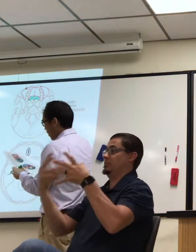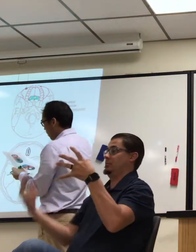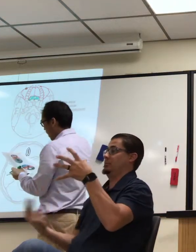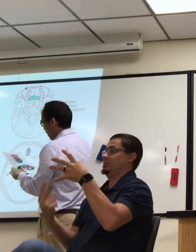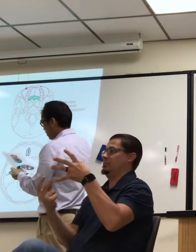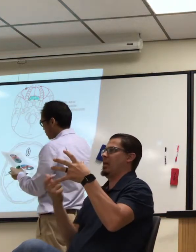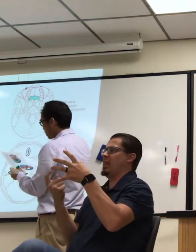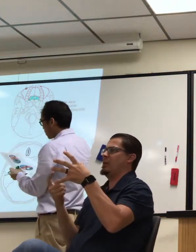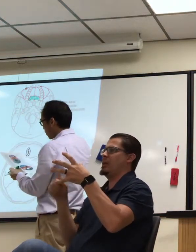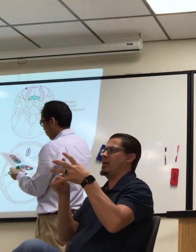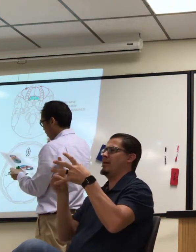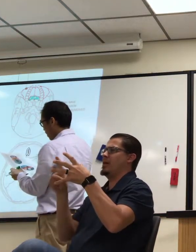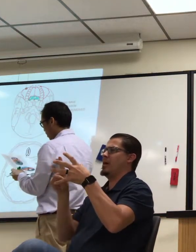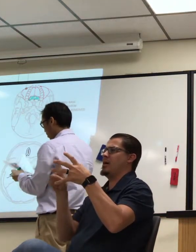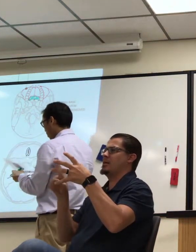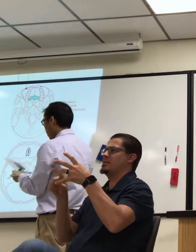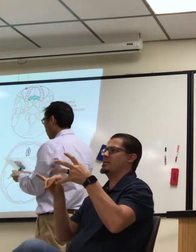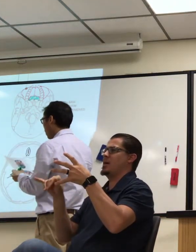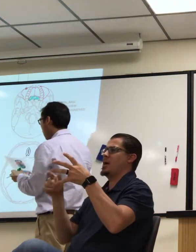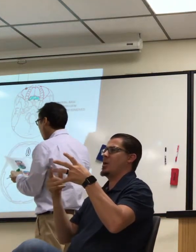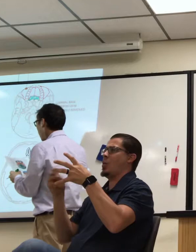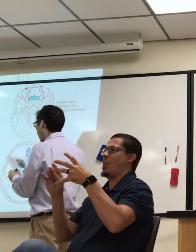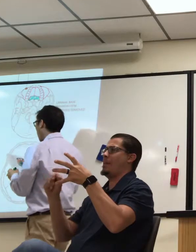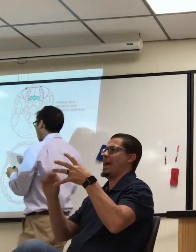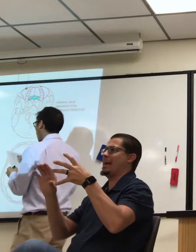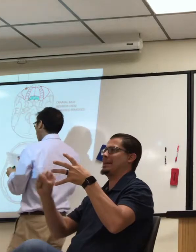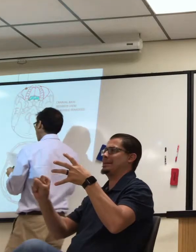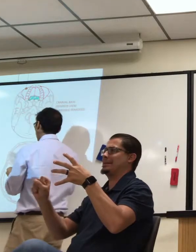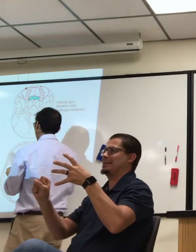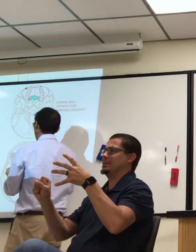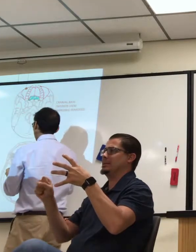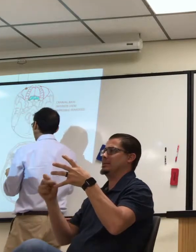of the zygomatics. They're right here.